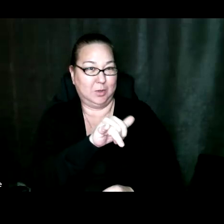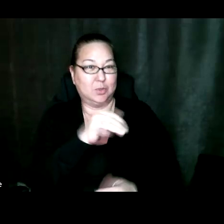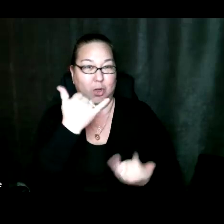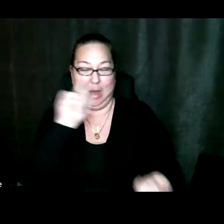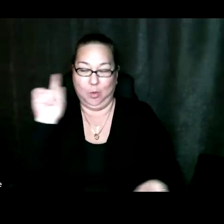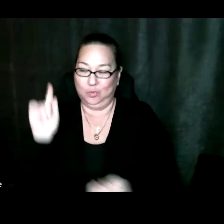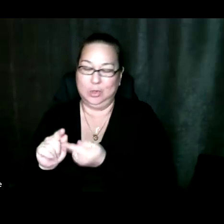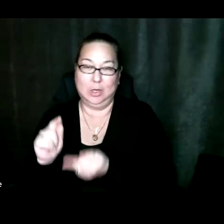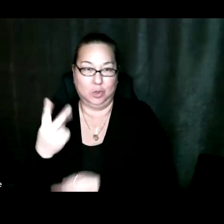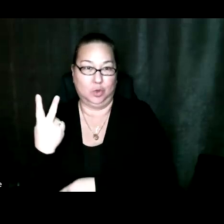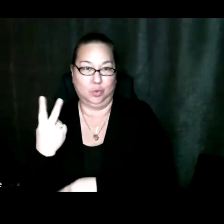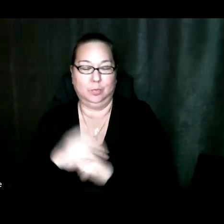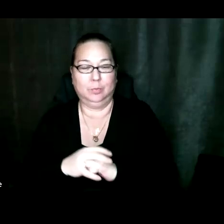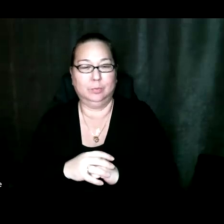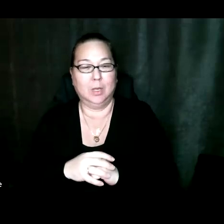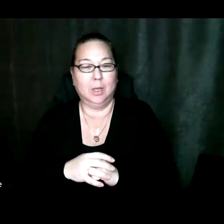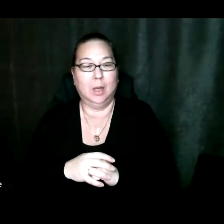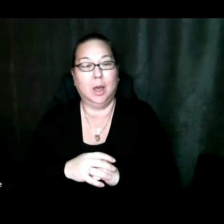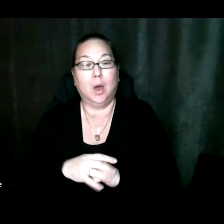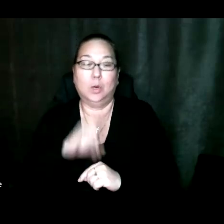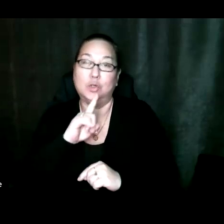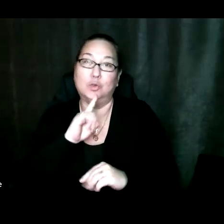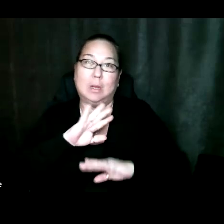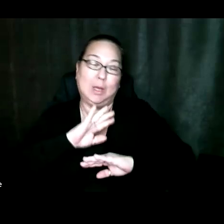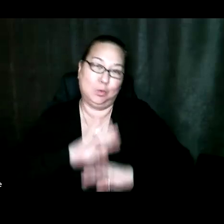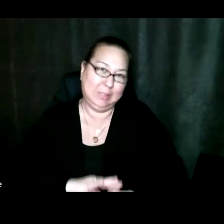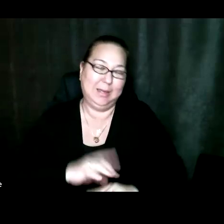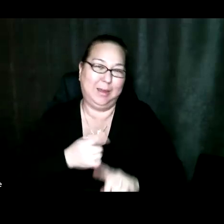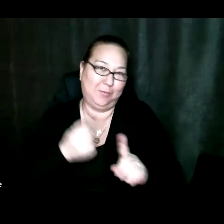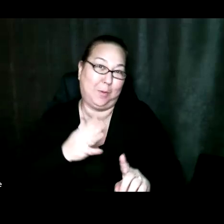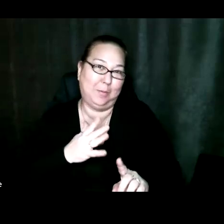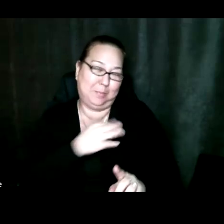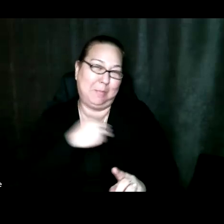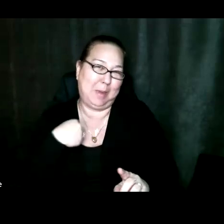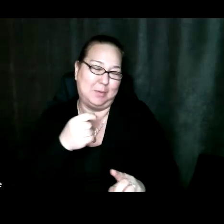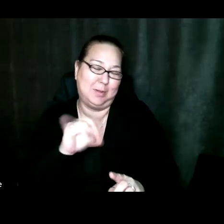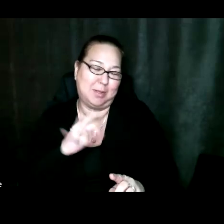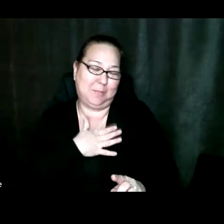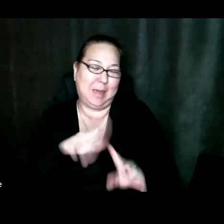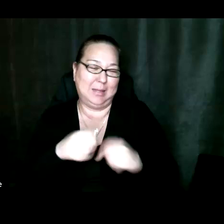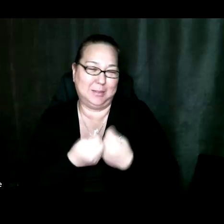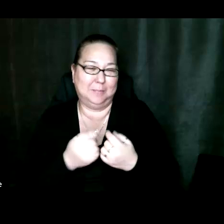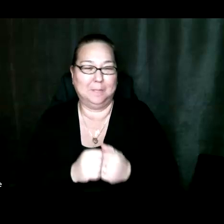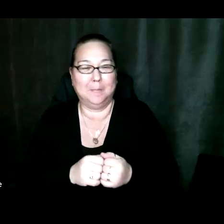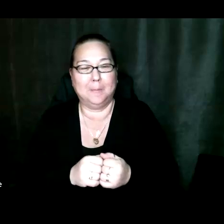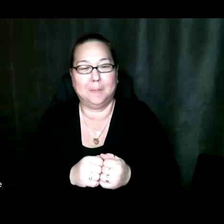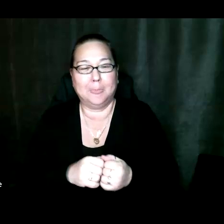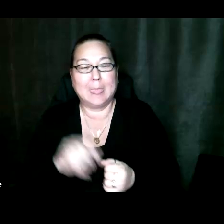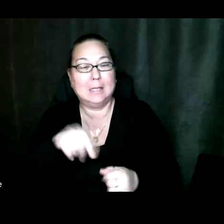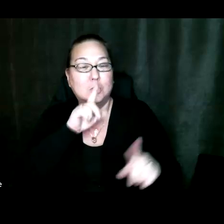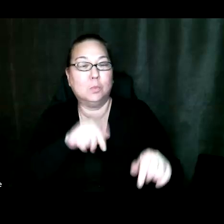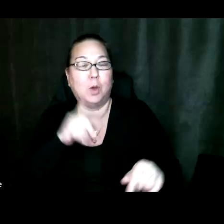members of my team. This report will go through school year 24,